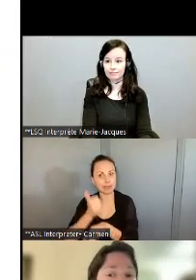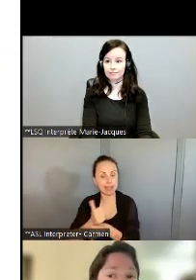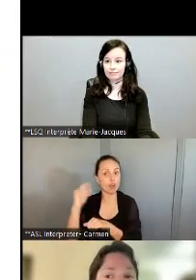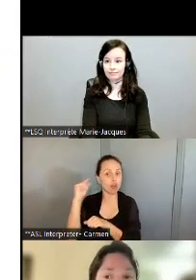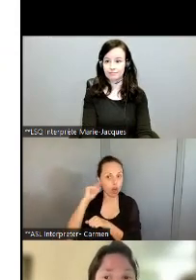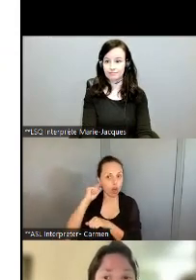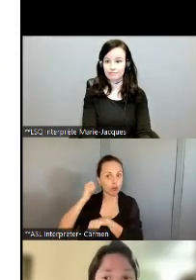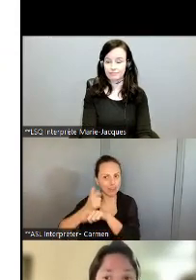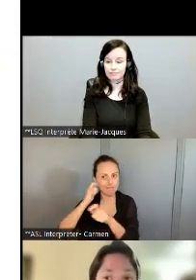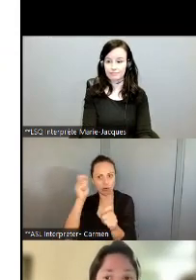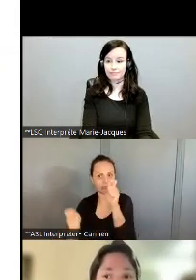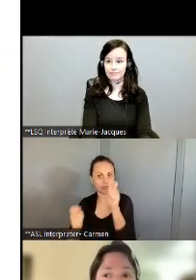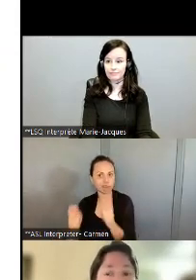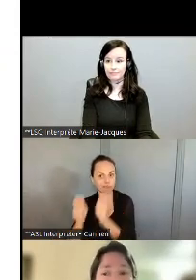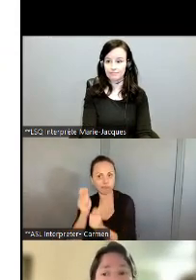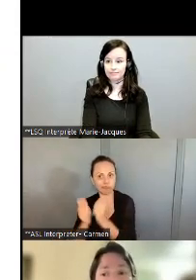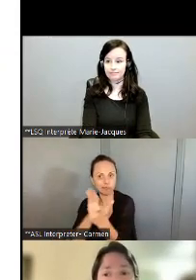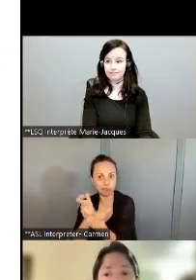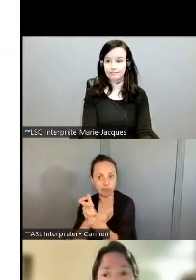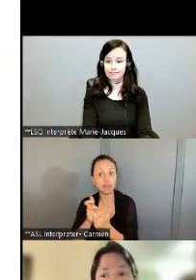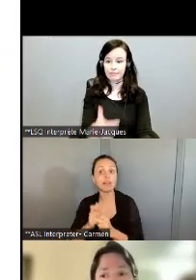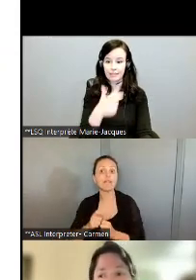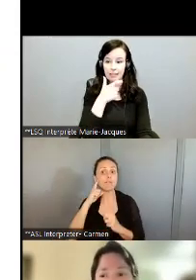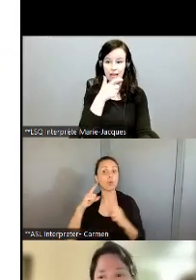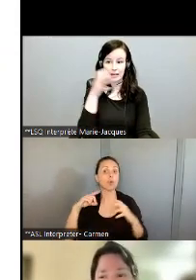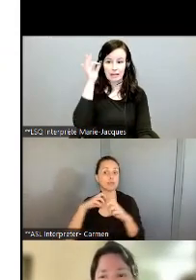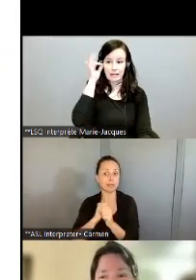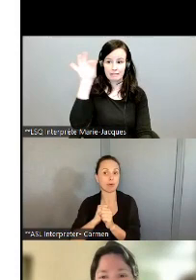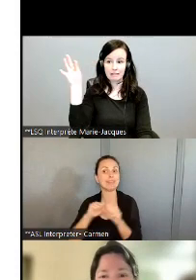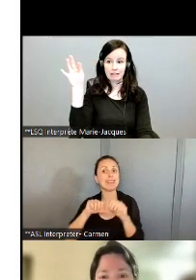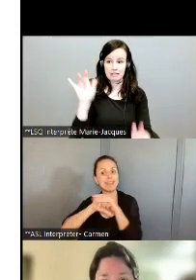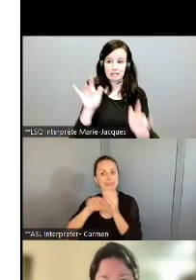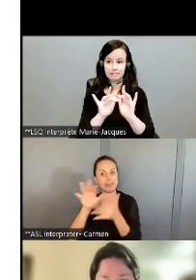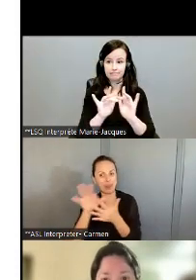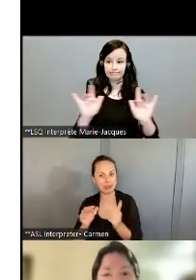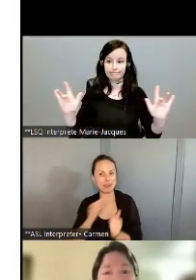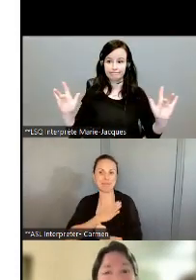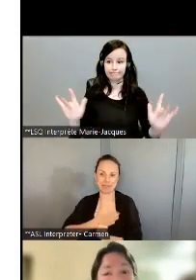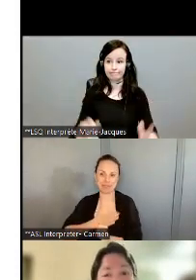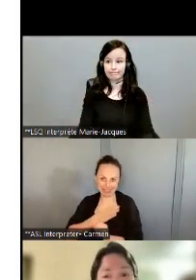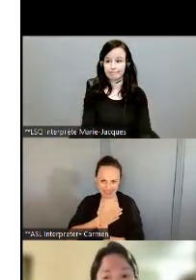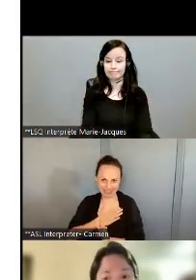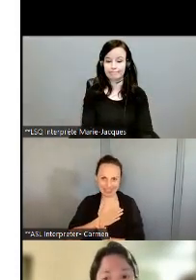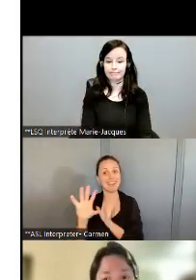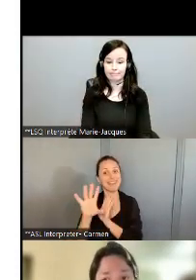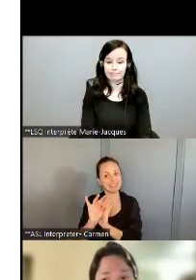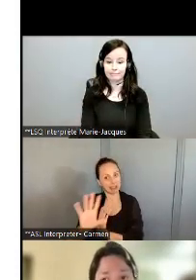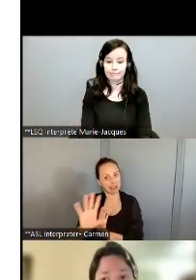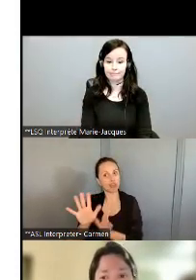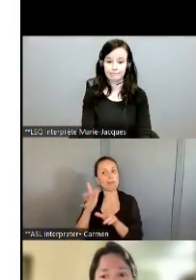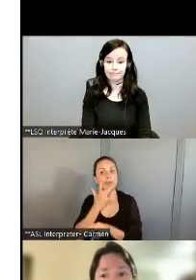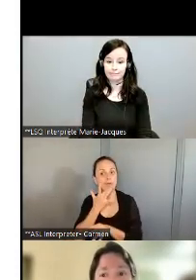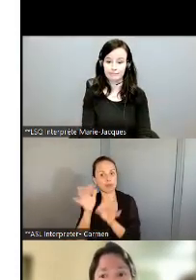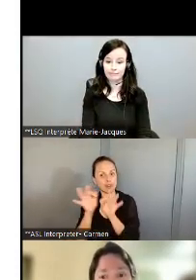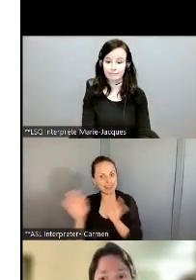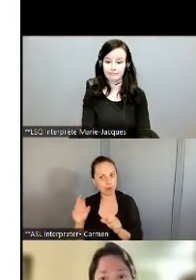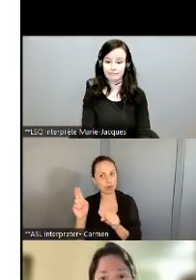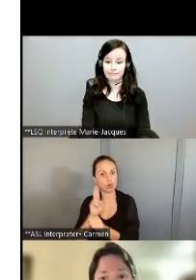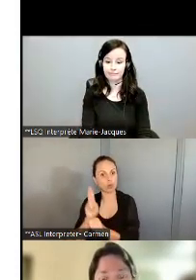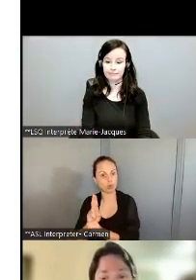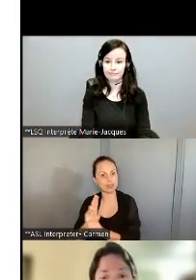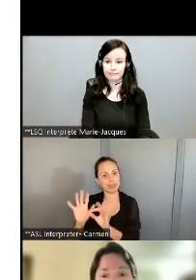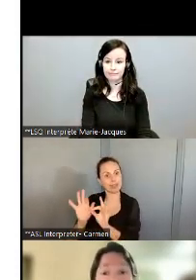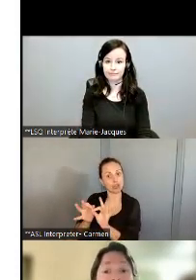for further customization. So to summarize our accessibility options, please select your language using the